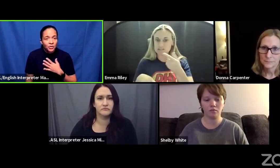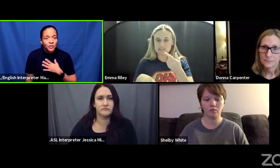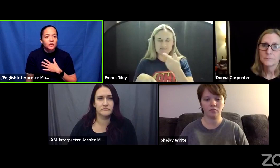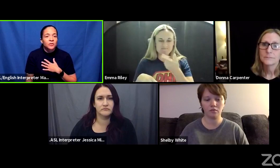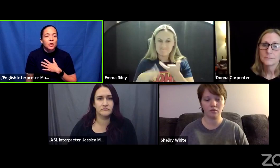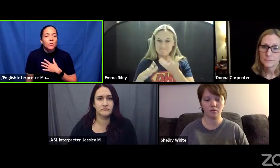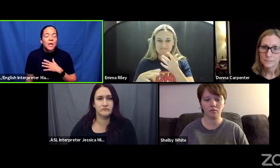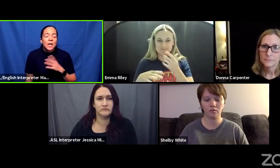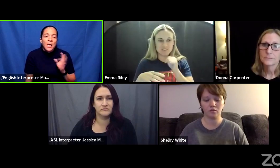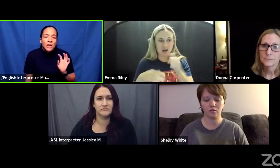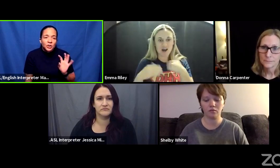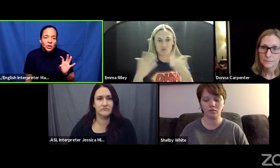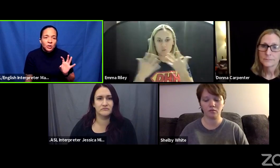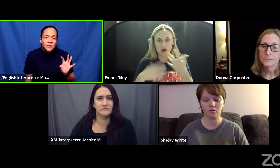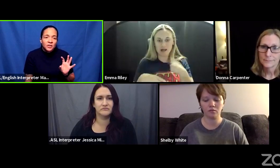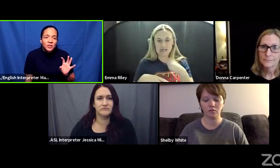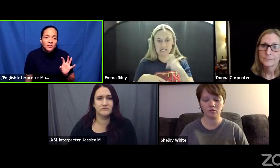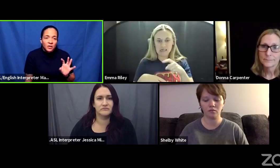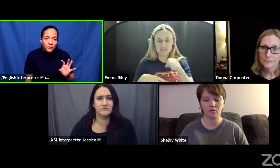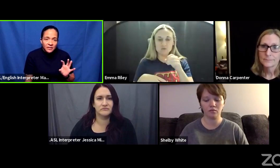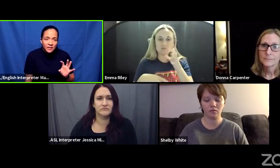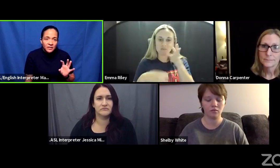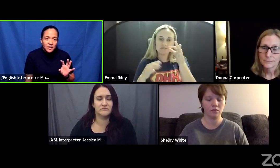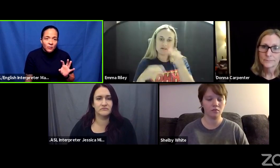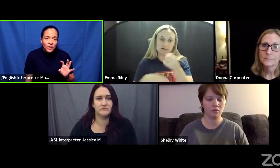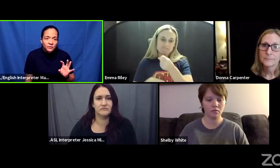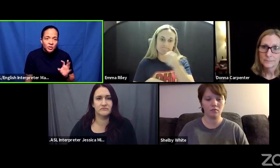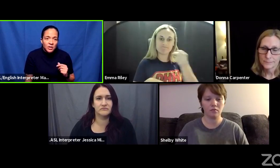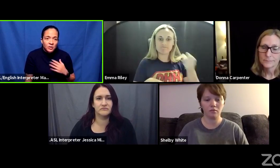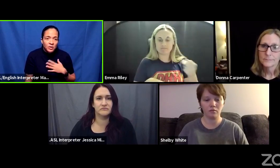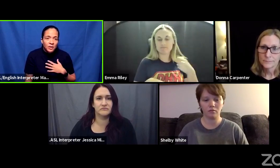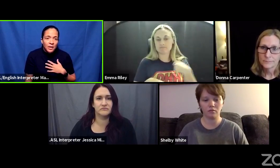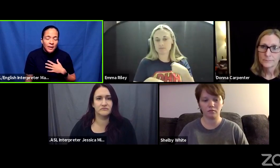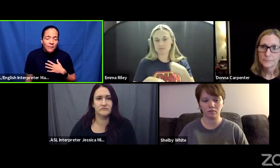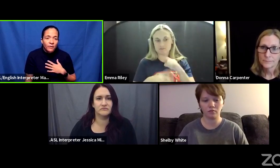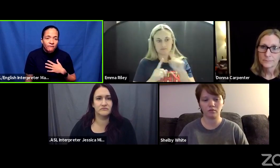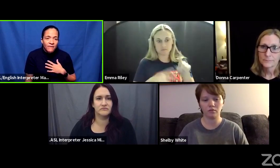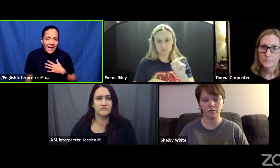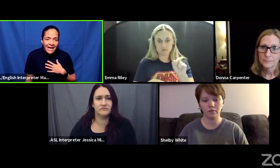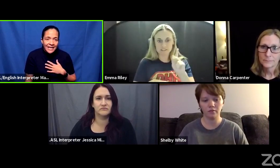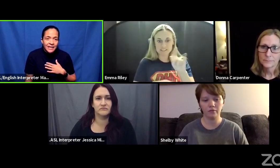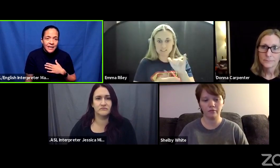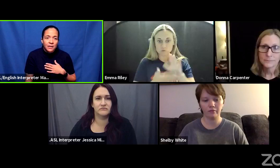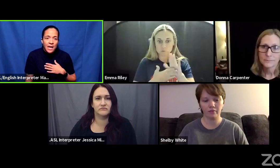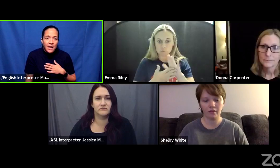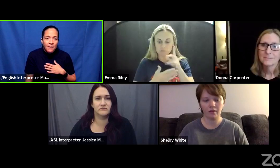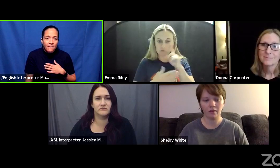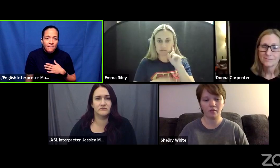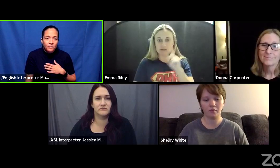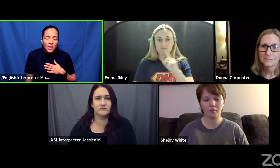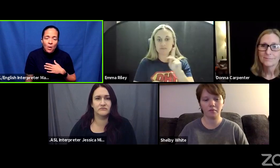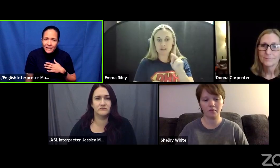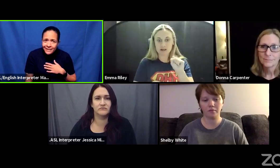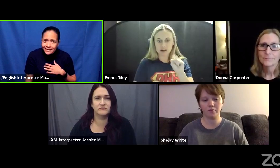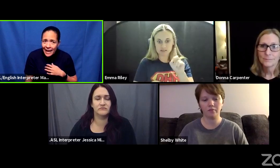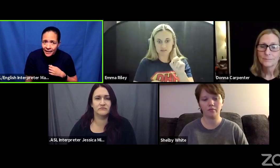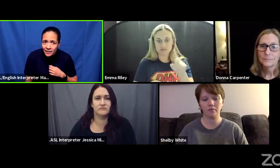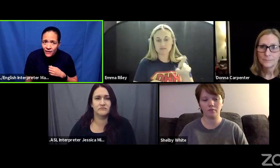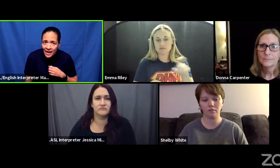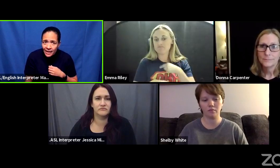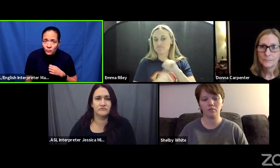had ushers. So she looked into the services that West Virginia could provide and